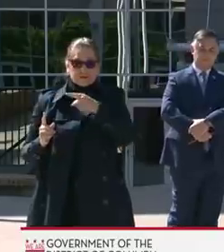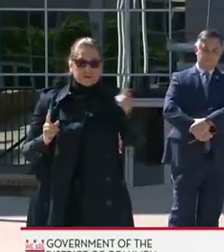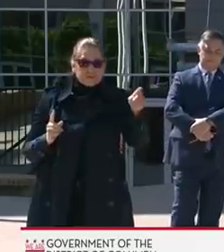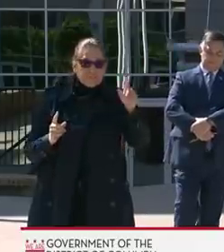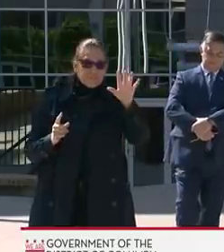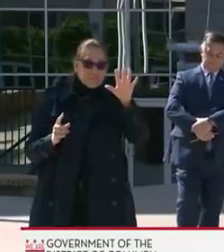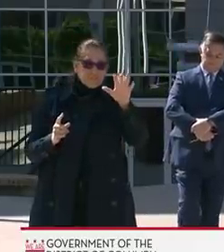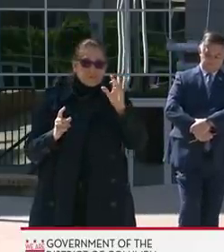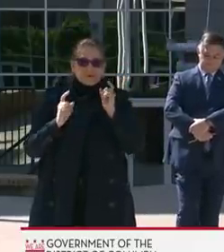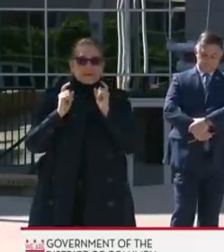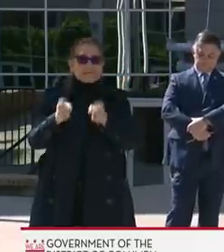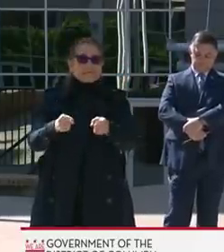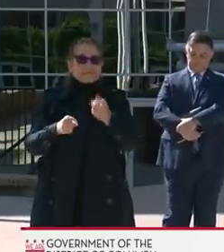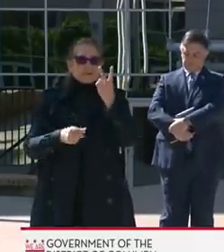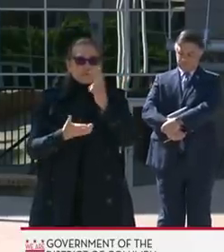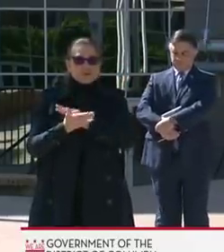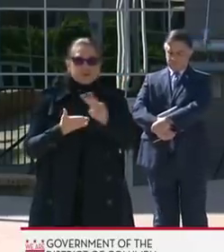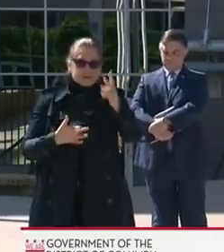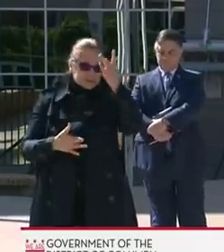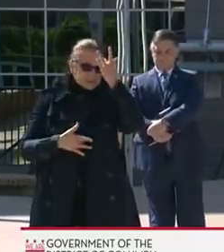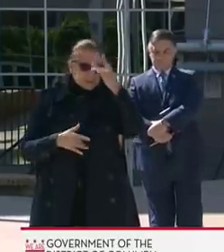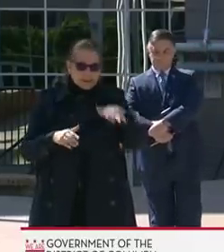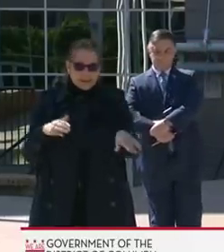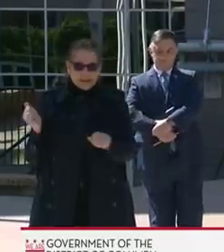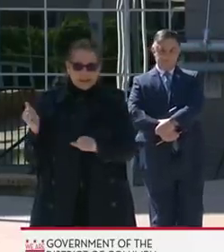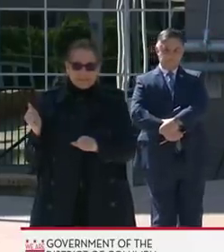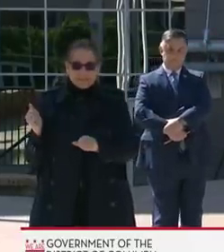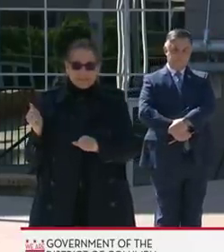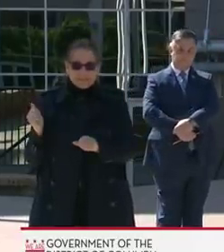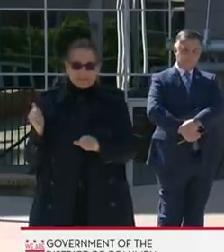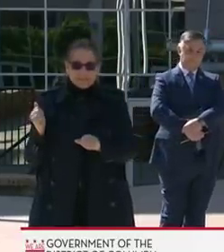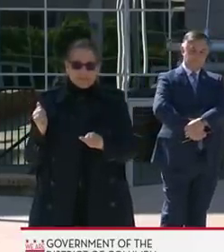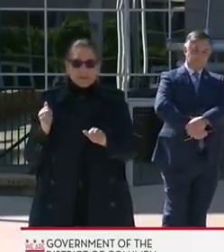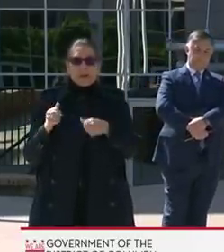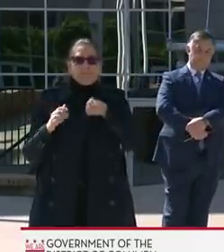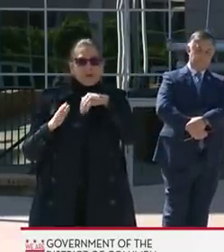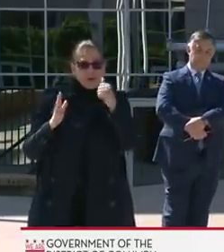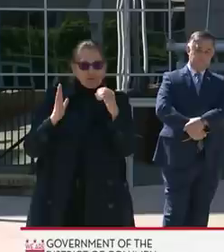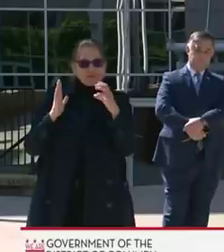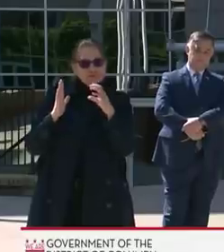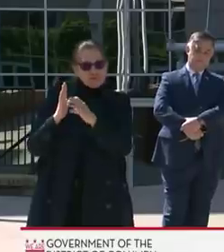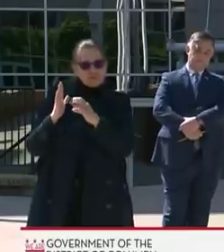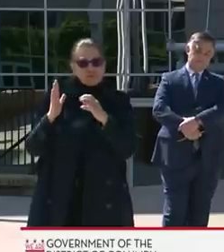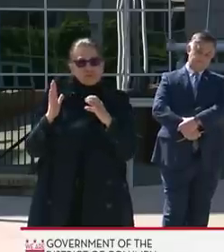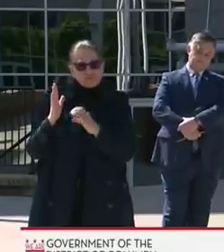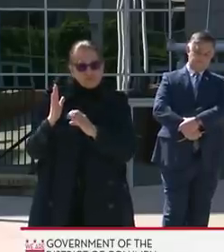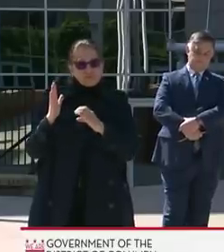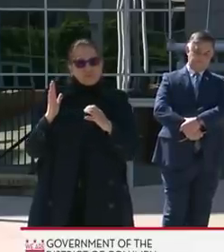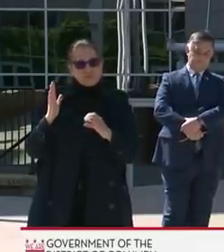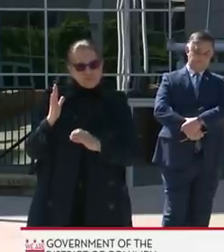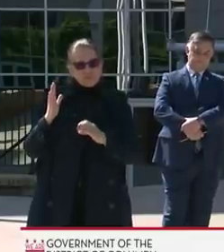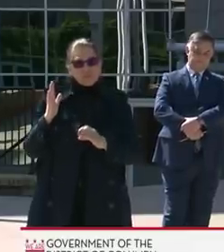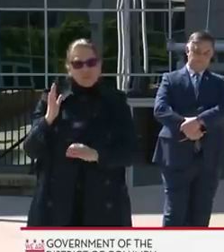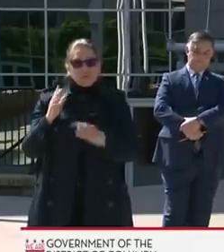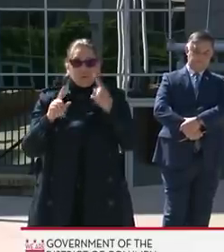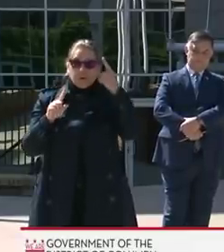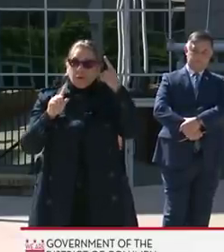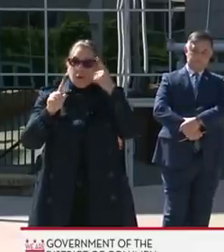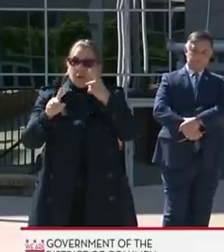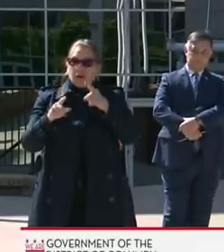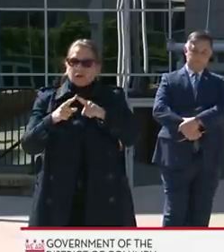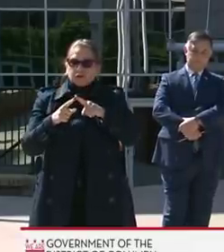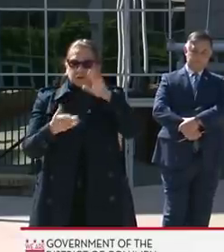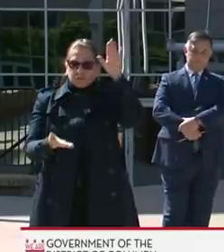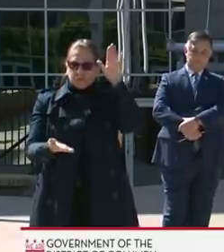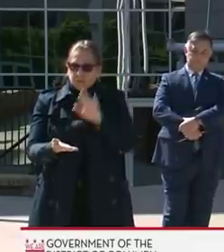employees. There are a couple of provisions aimed at reducing the jail population, and I'm including within that